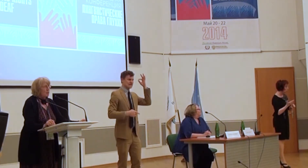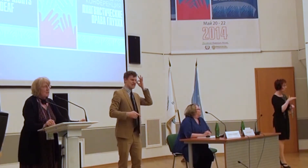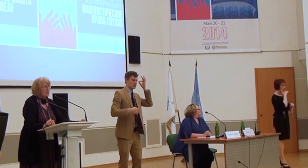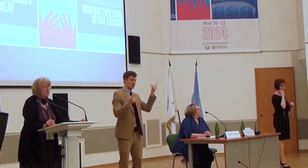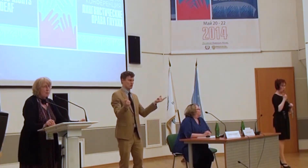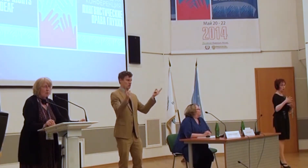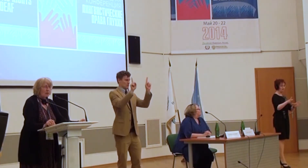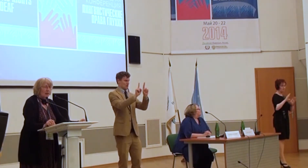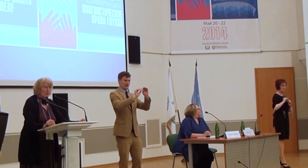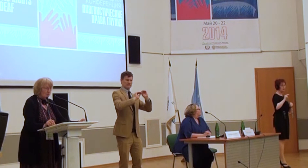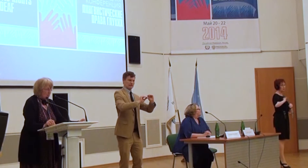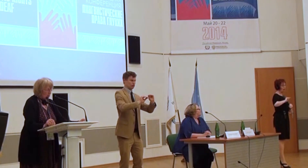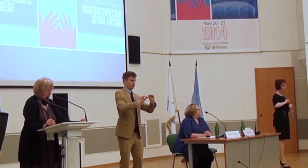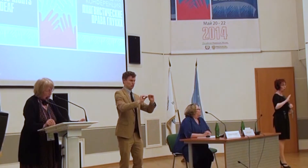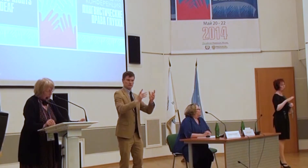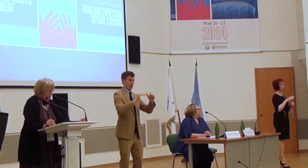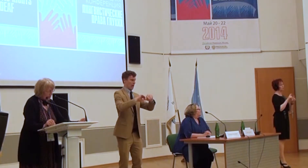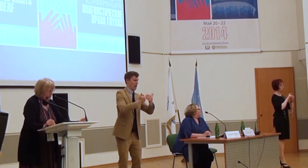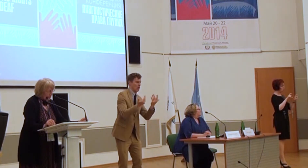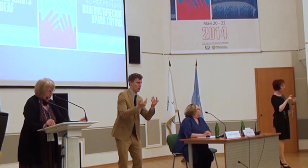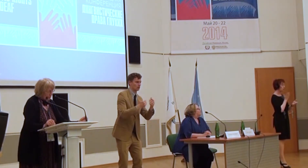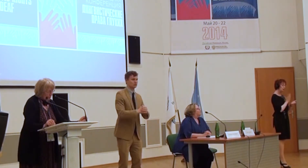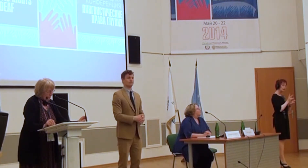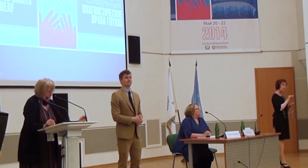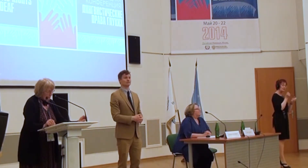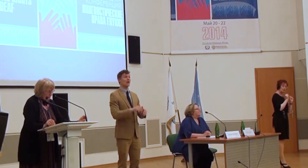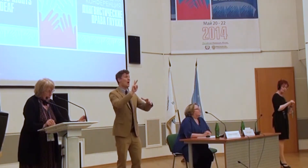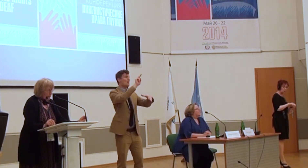Is there a place for spoken language in bilingual education?